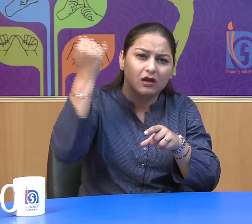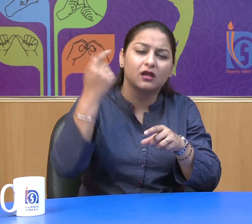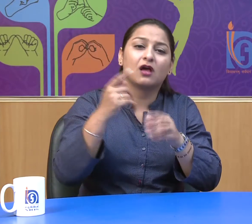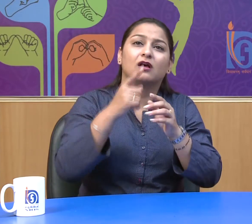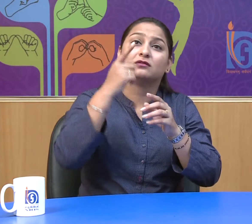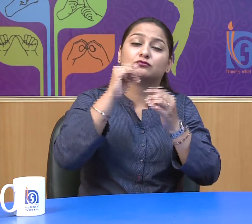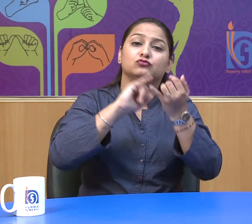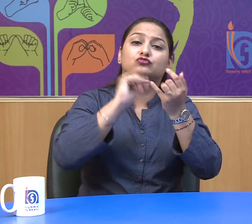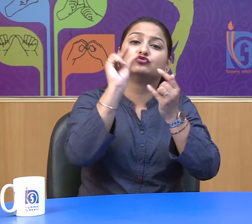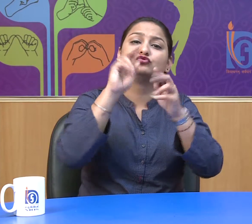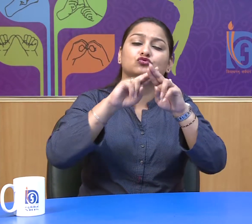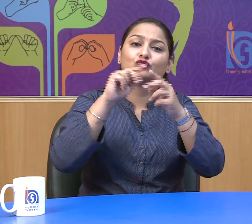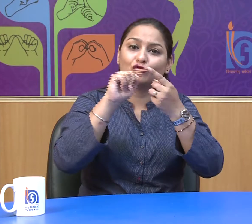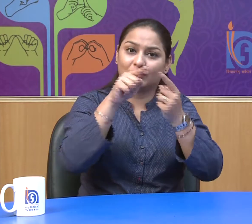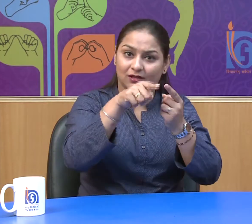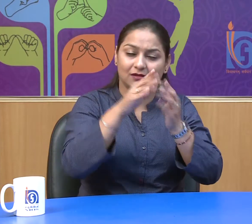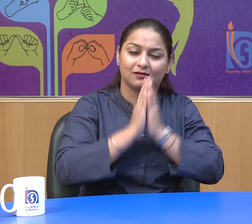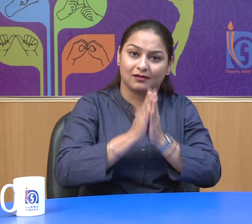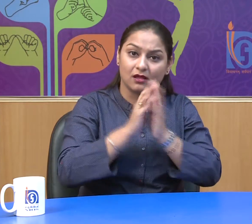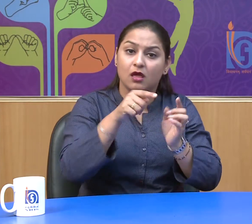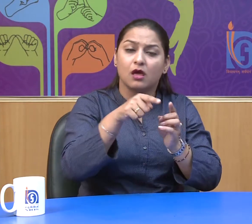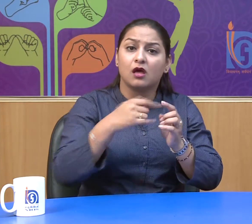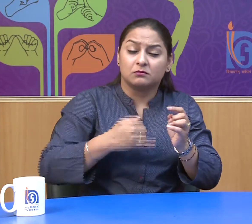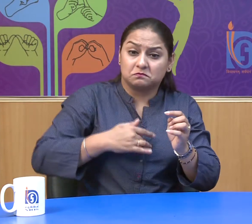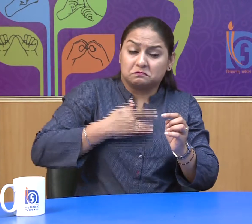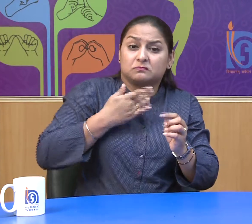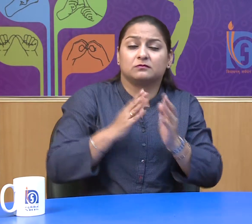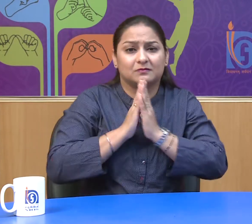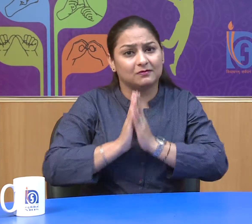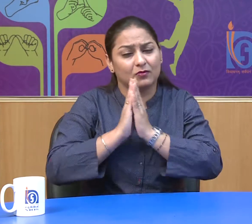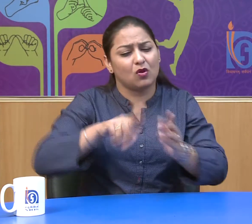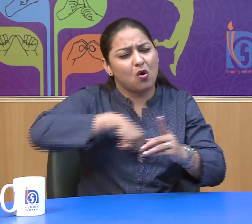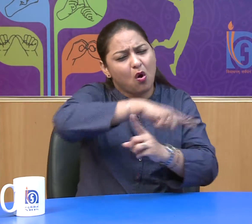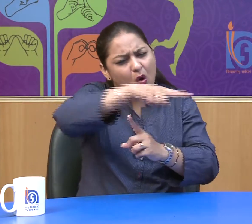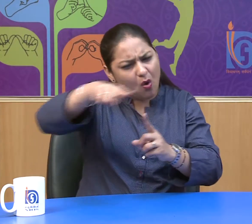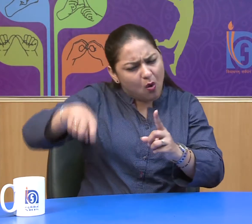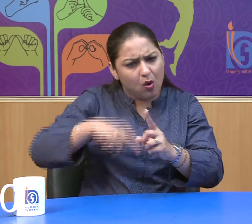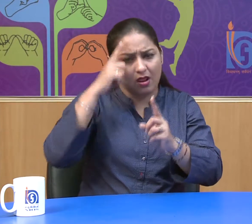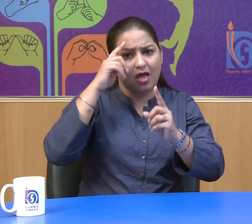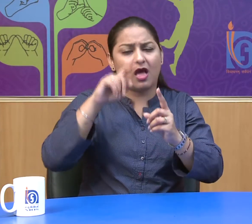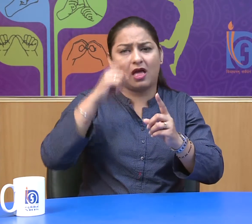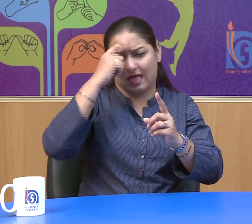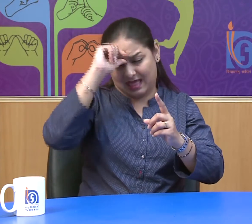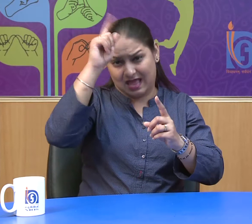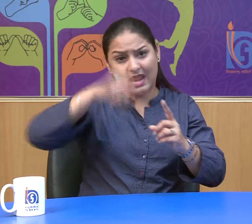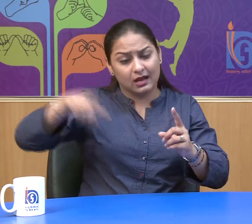Sufis? The spirit of bhakti pervaded the whole of India and found